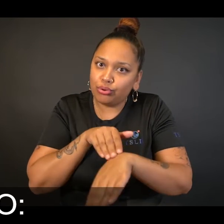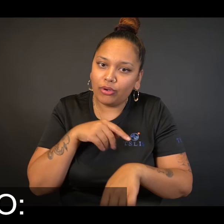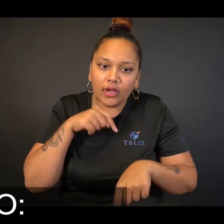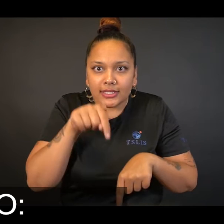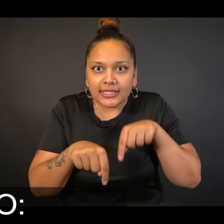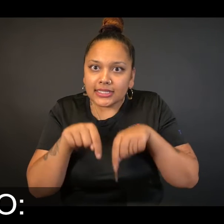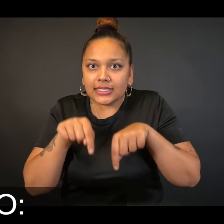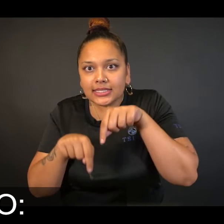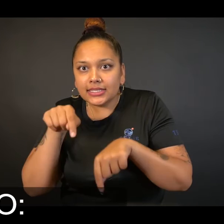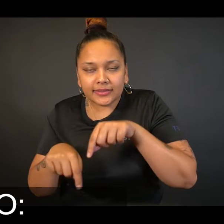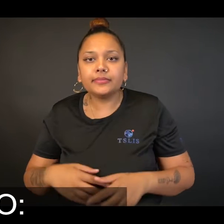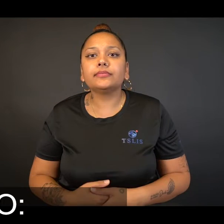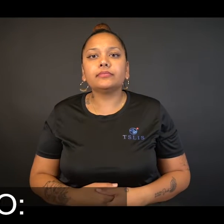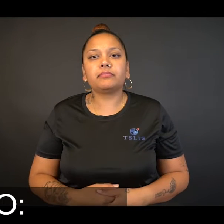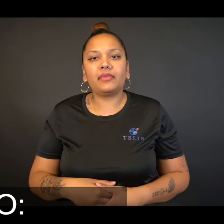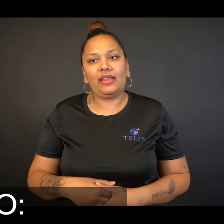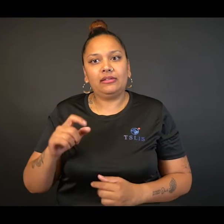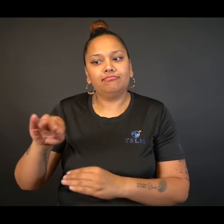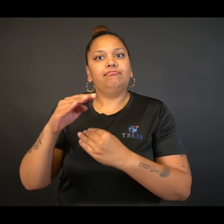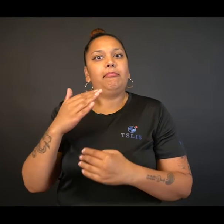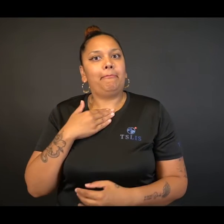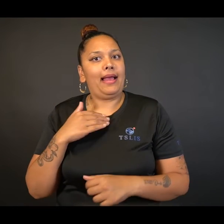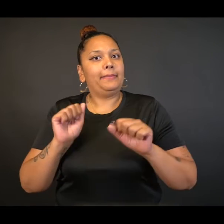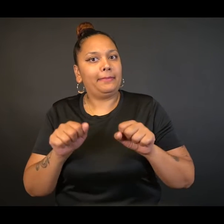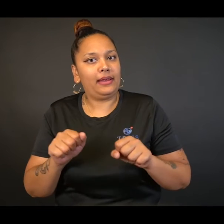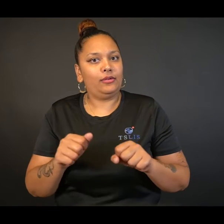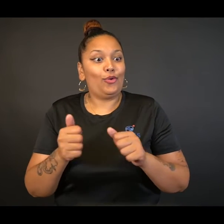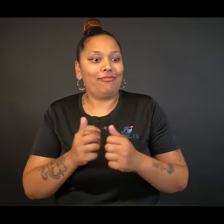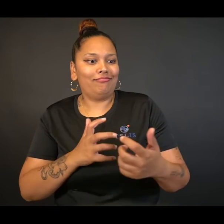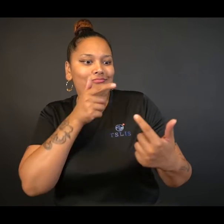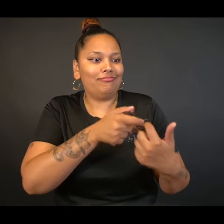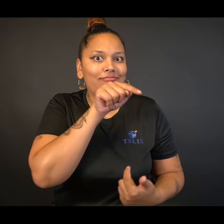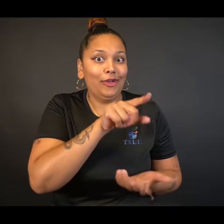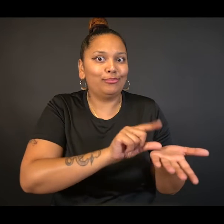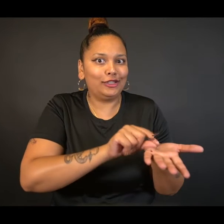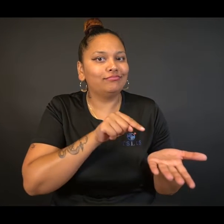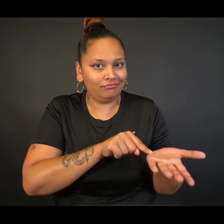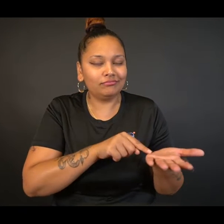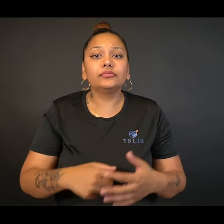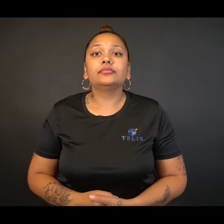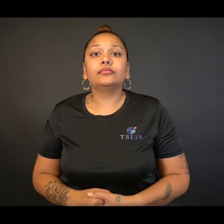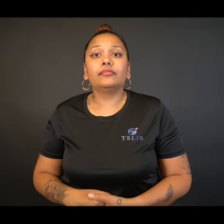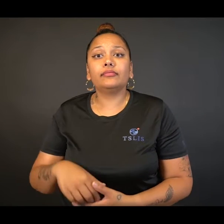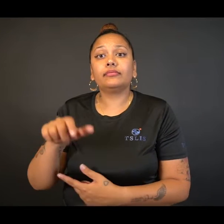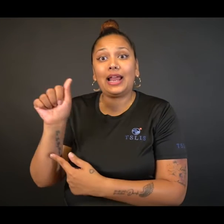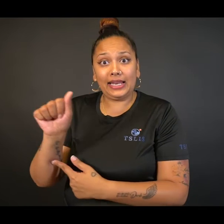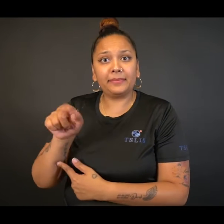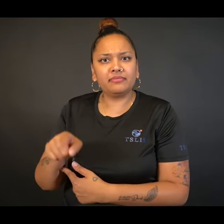Adam has lived with barriers for most of his life. Even so, the idea of print disability was new to him.